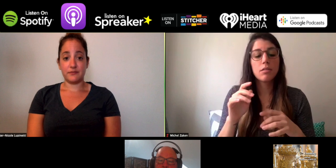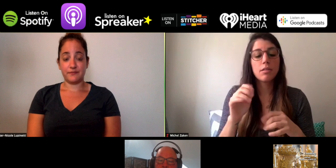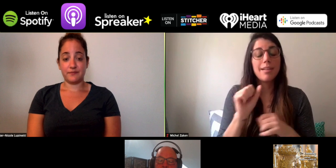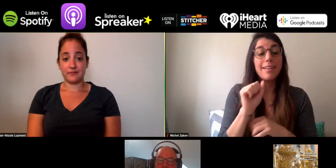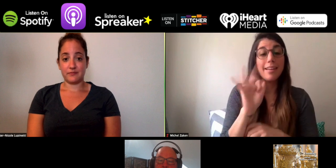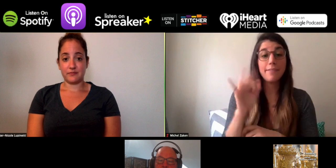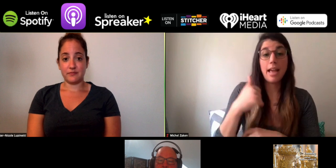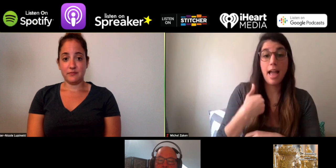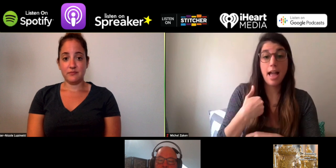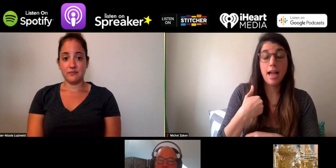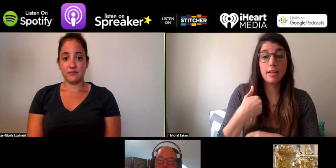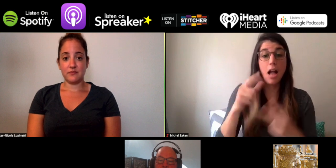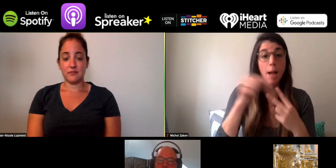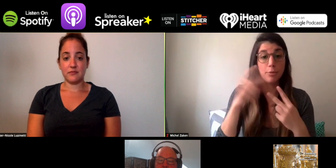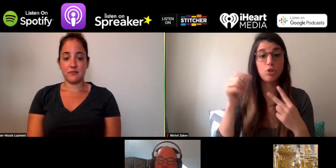However,